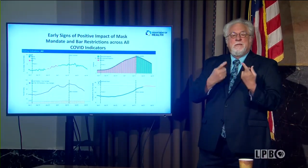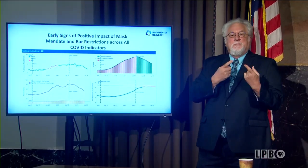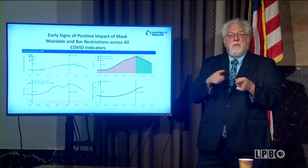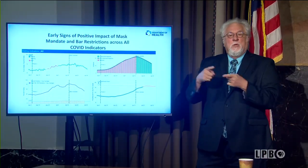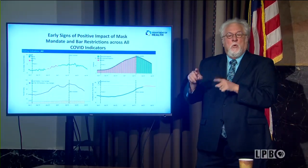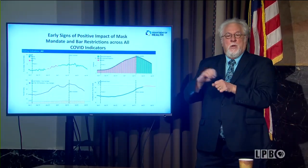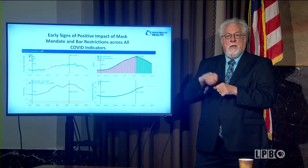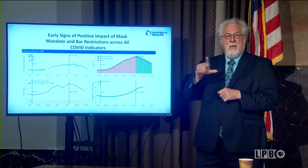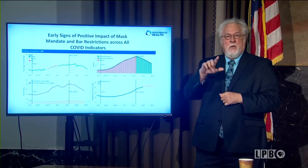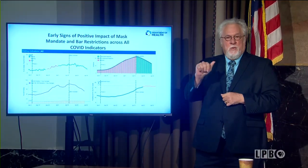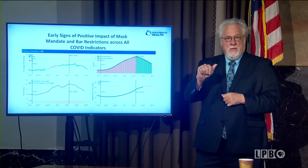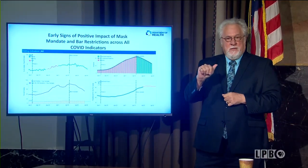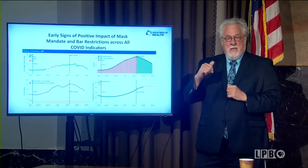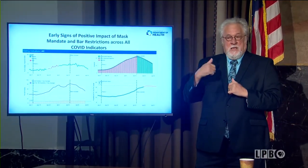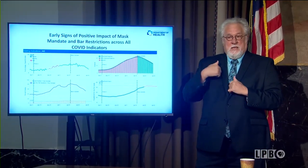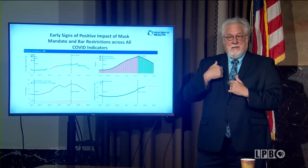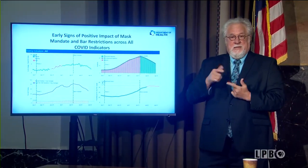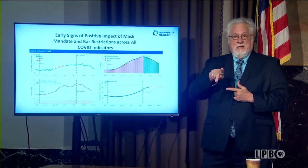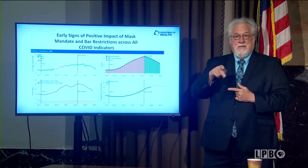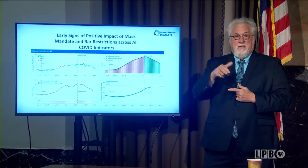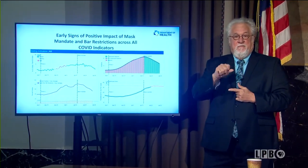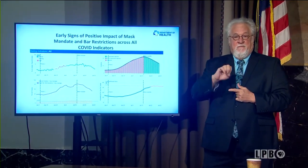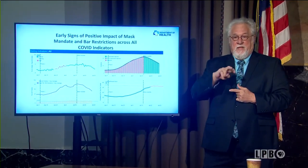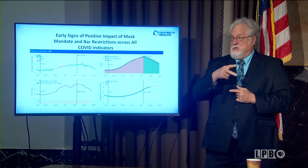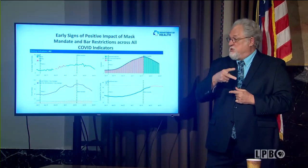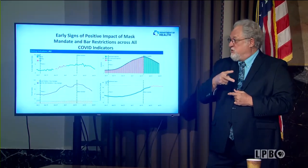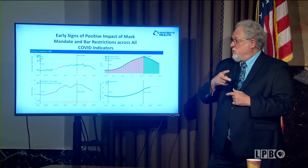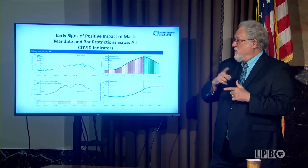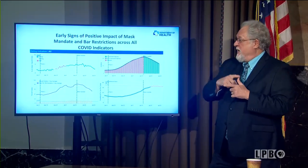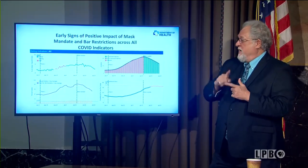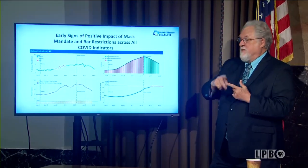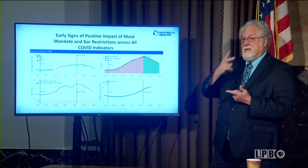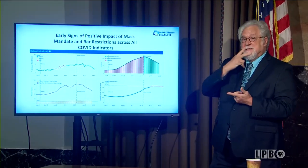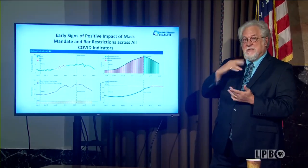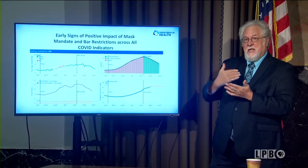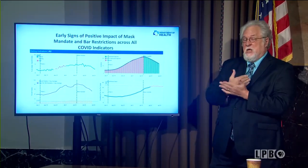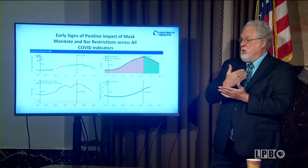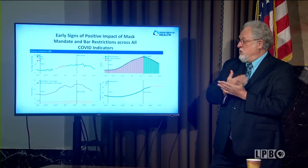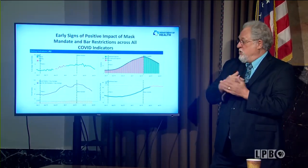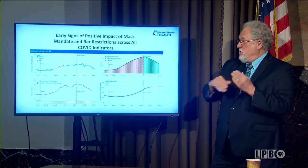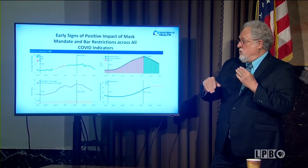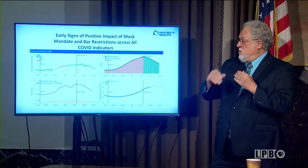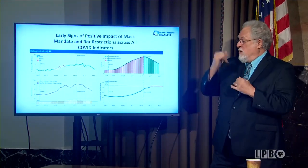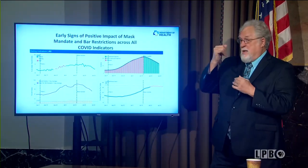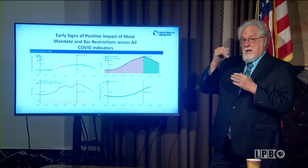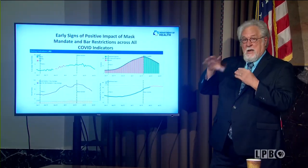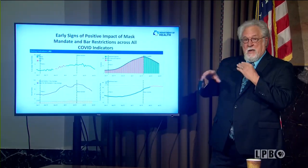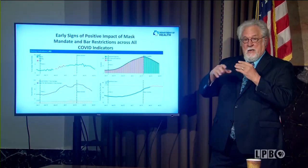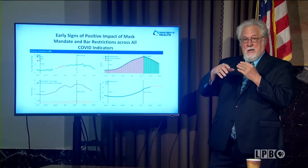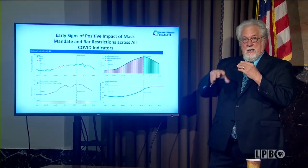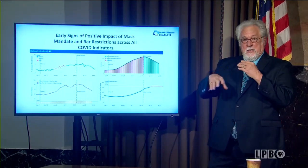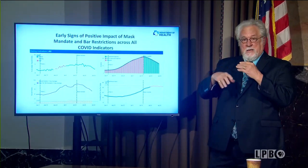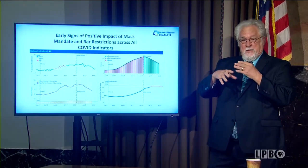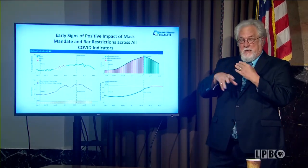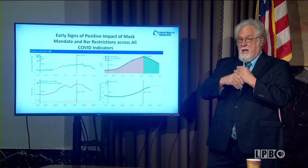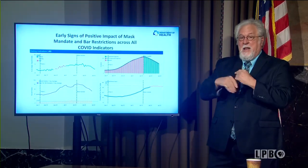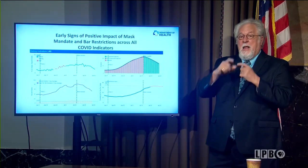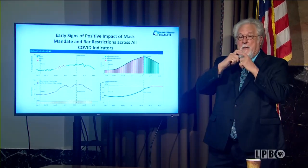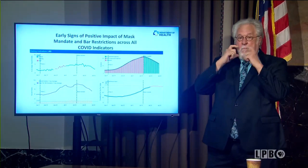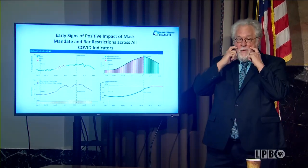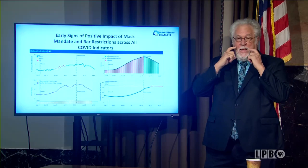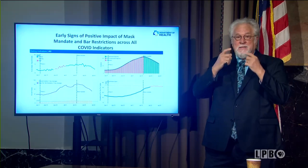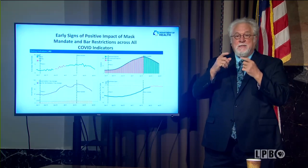across the state since we've been in phase 2. And then you'll see a new line that's been added that shows you when the mask mandate,